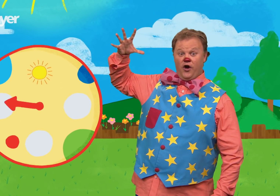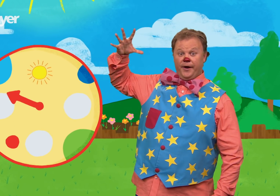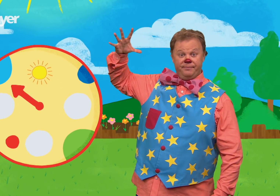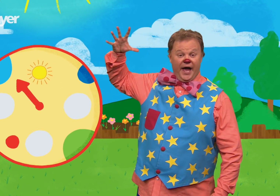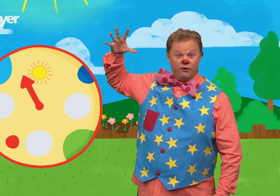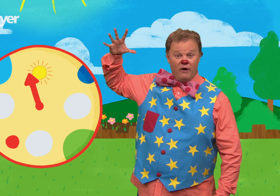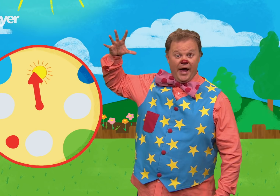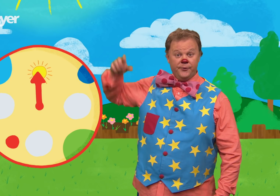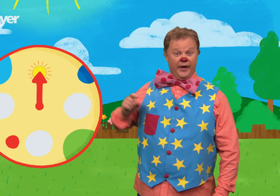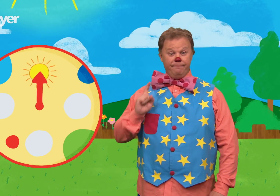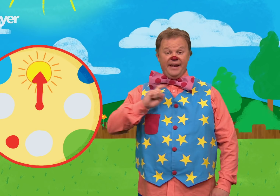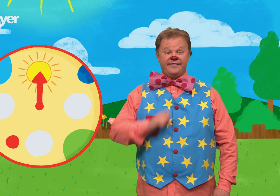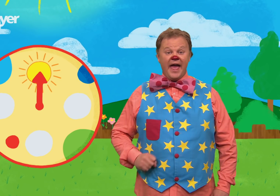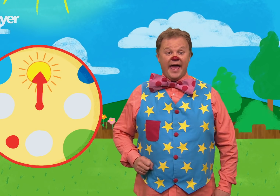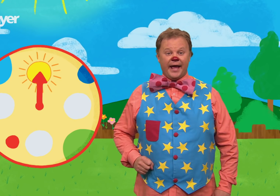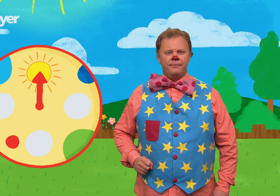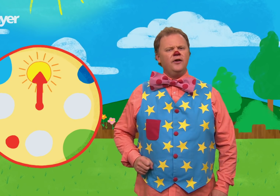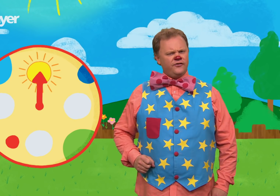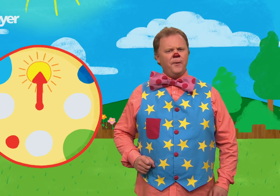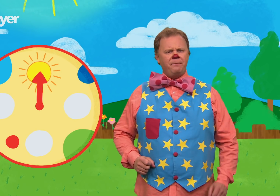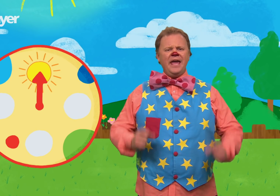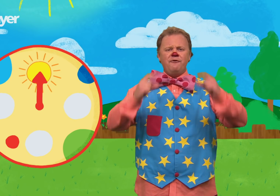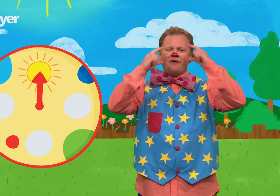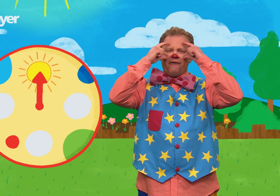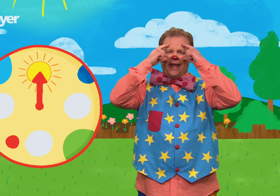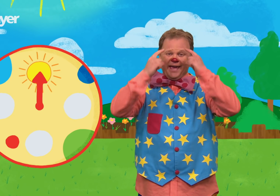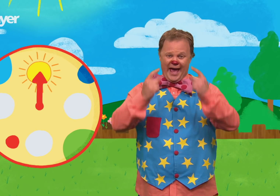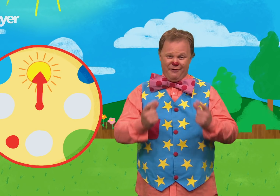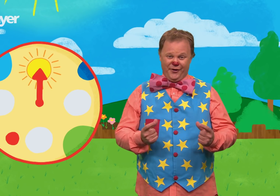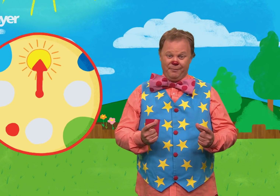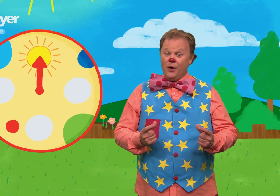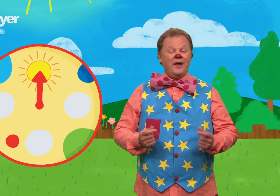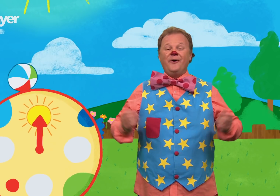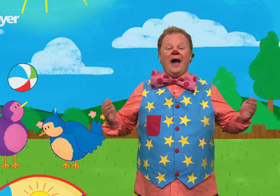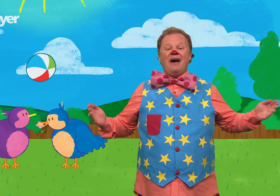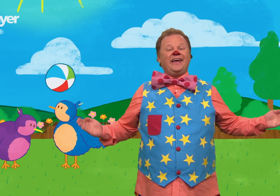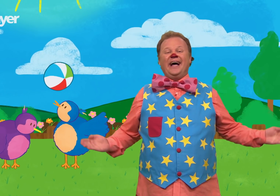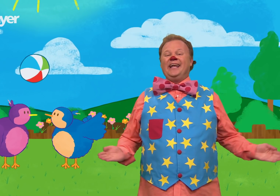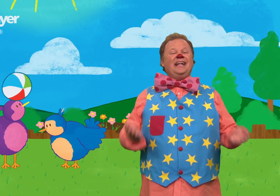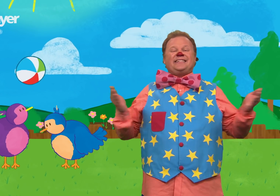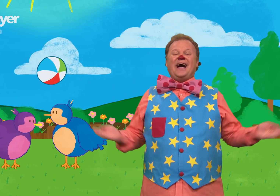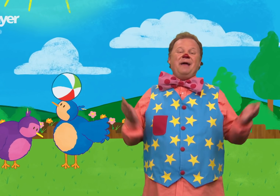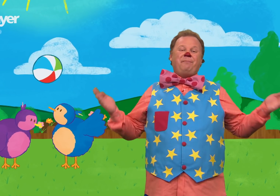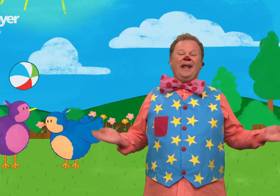strong around midday. So be very careful when you're having a lunchtime